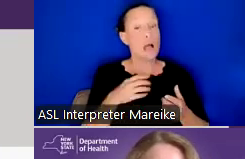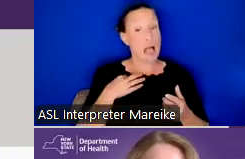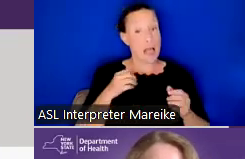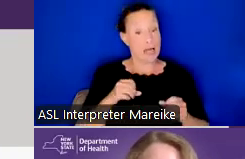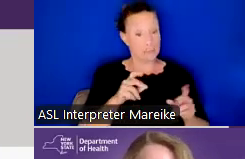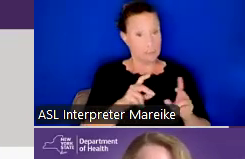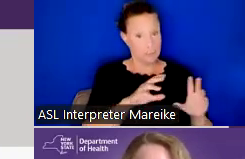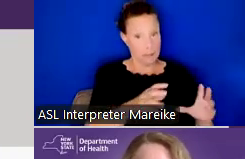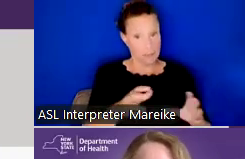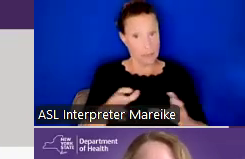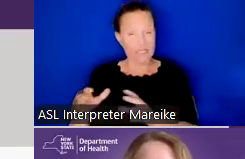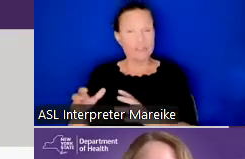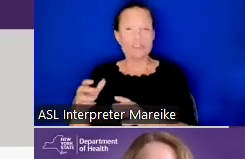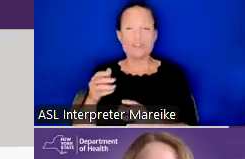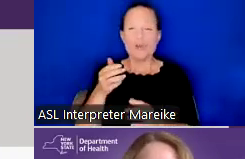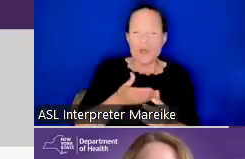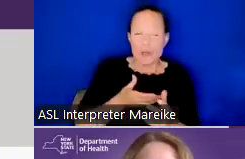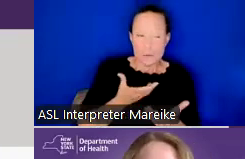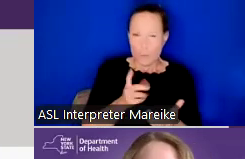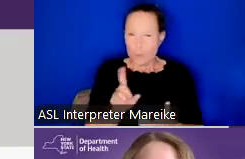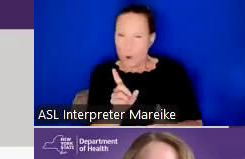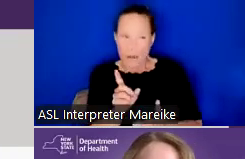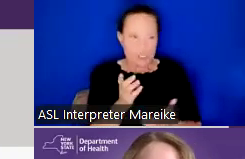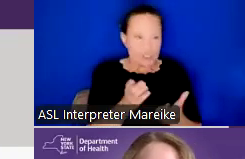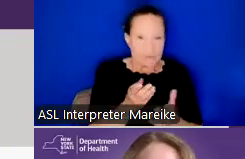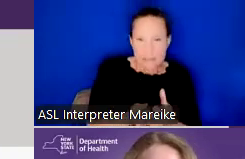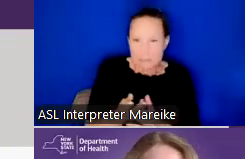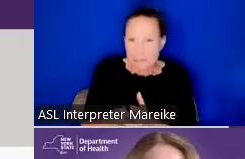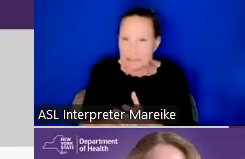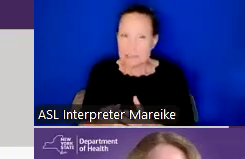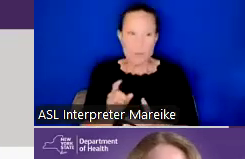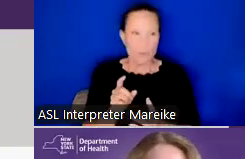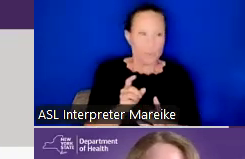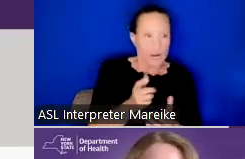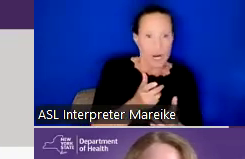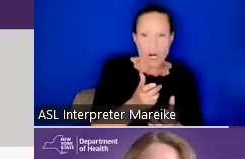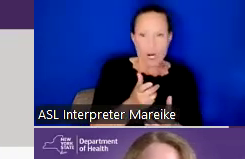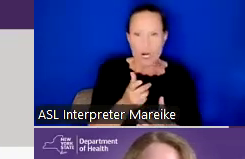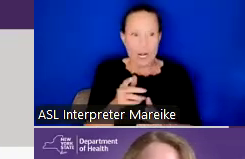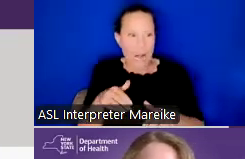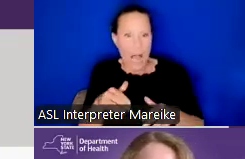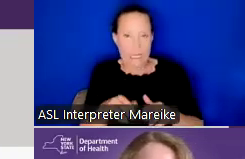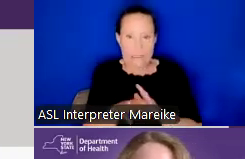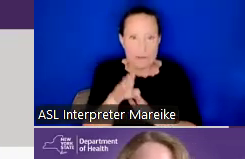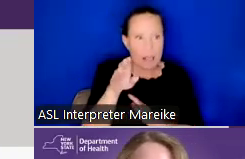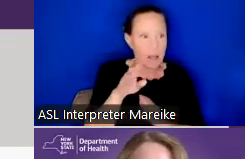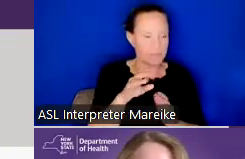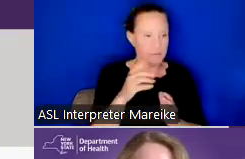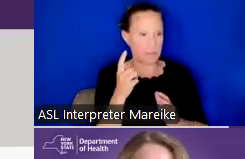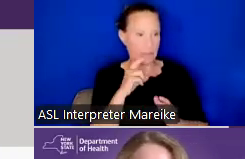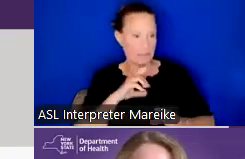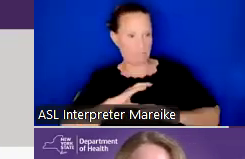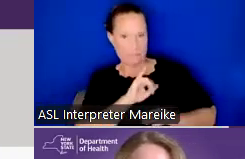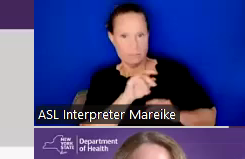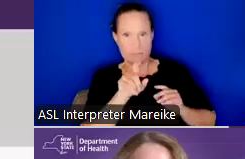funding source. Where are the gaps? How will you, organize and track how funding sources are